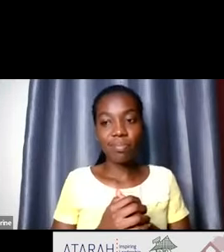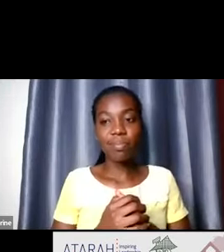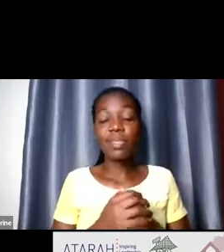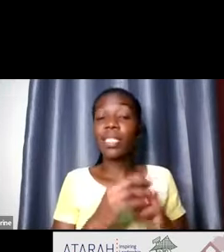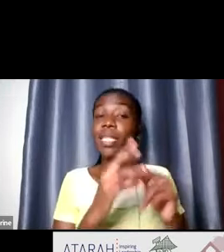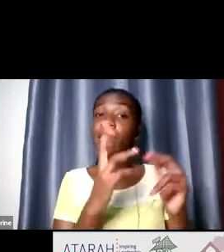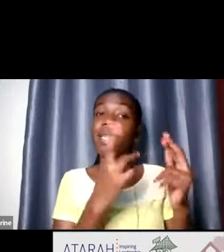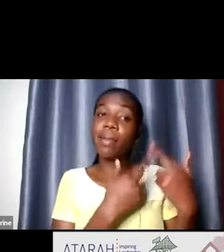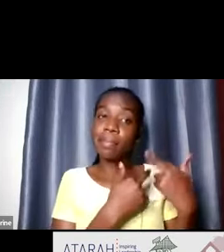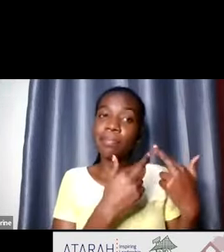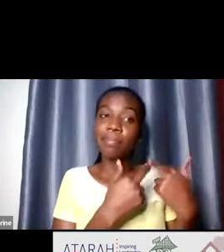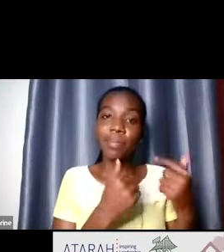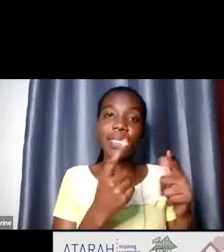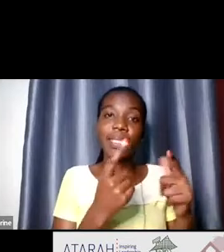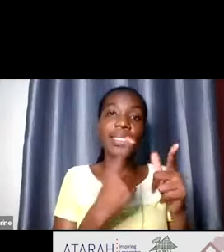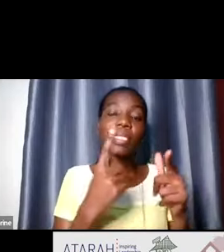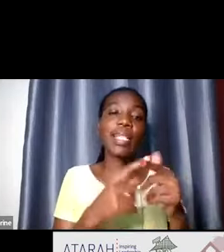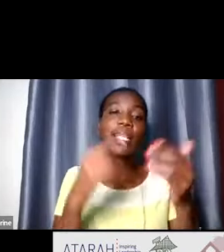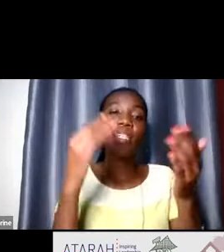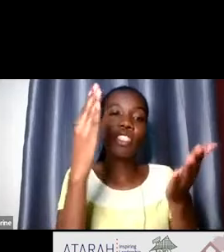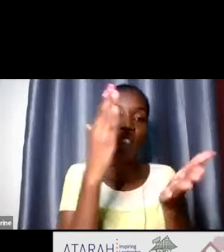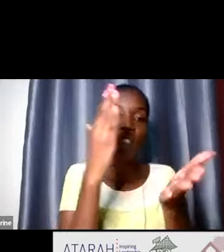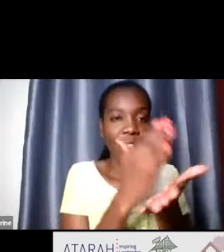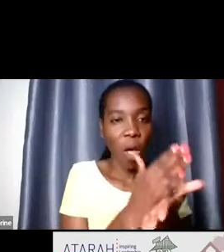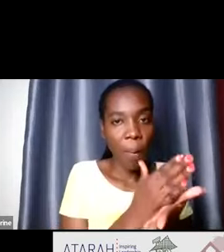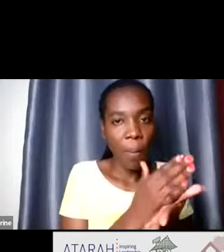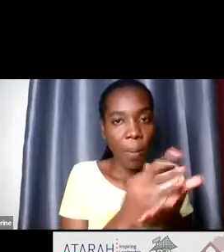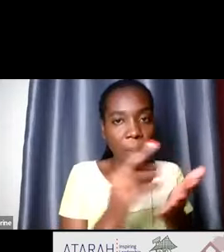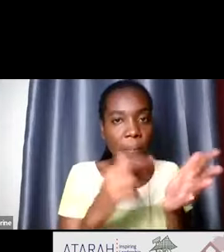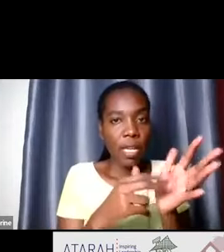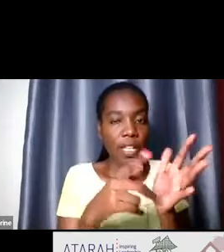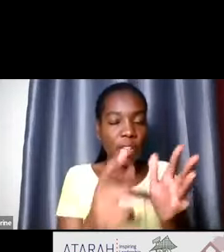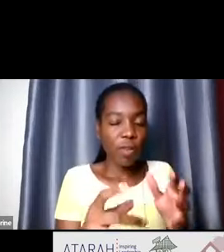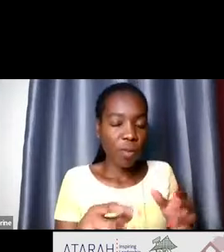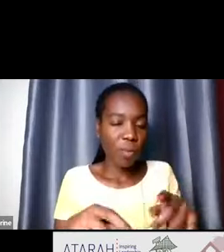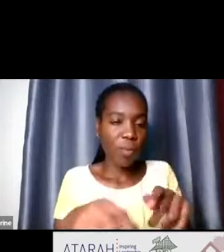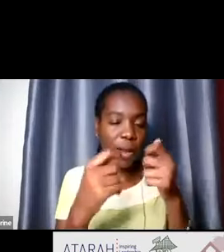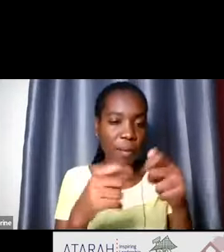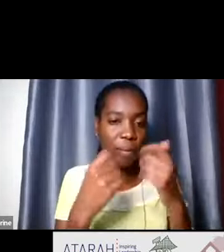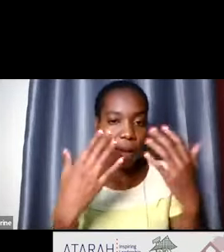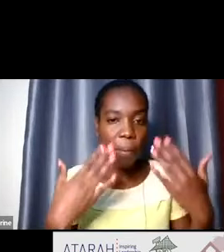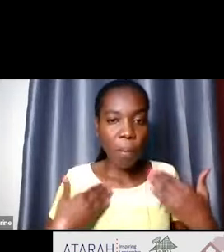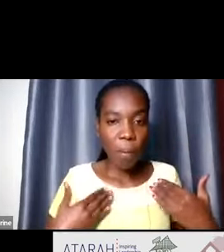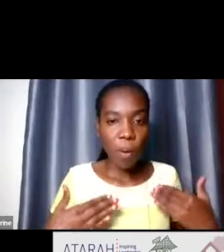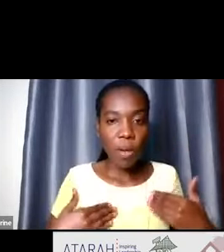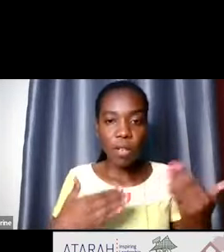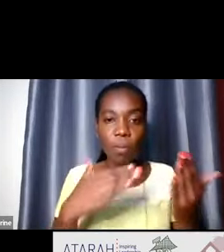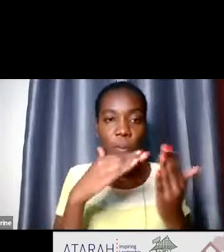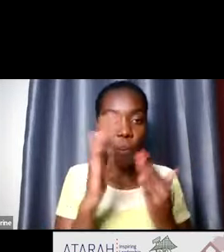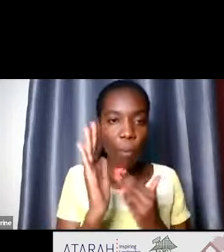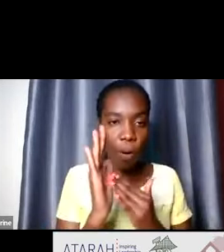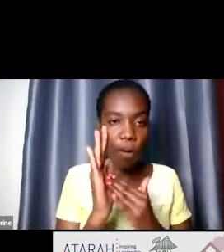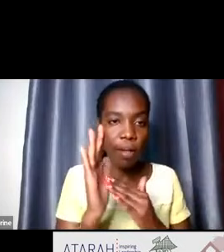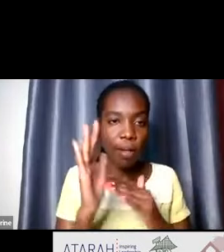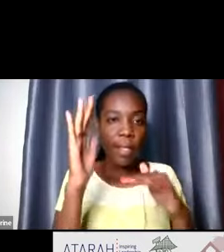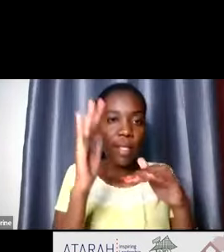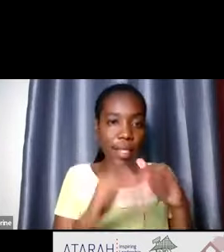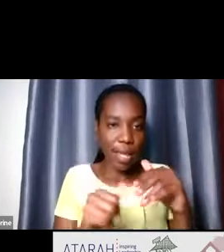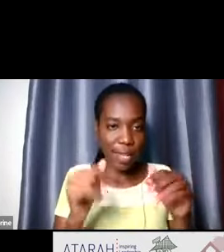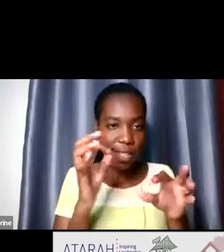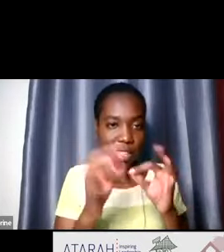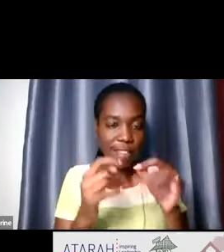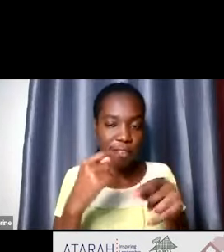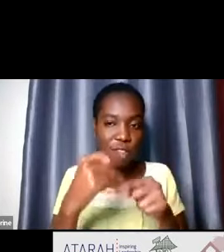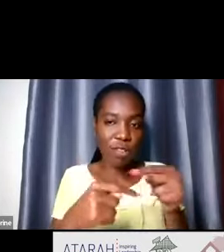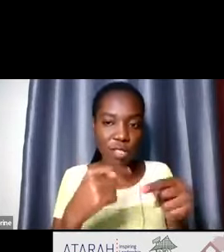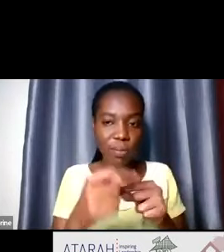responsibly and then you stop, you mess your body more than if you continue to drink, especially